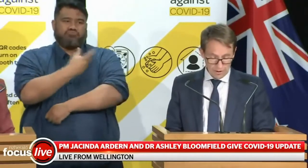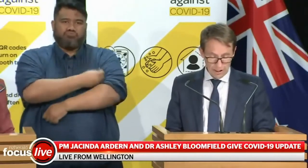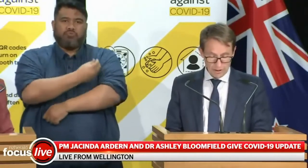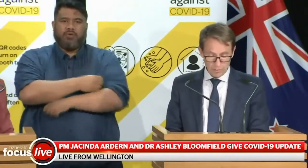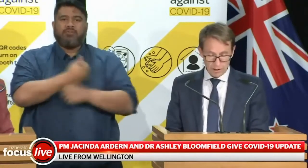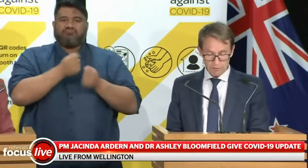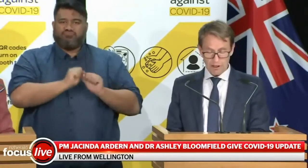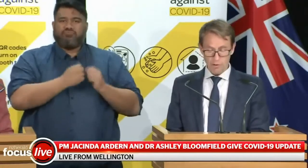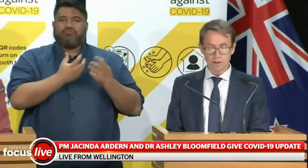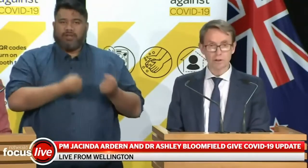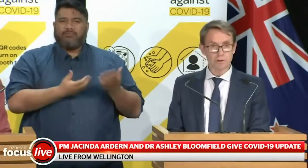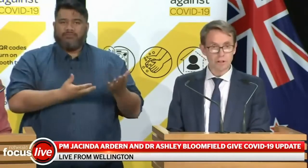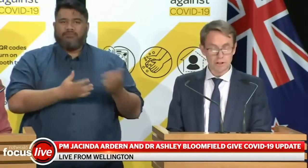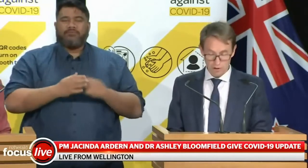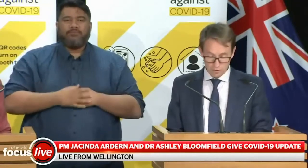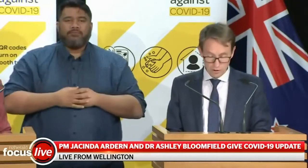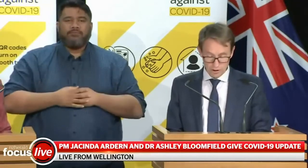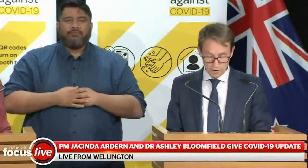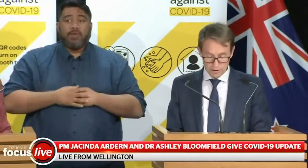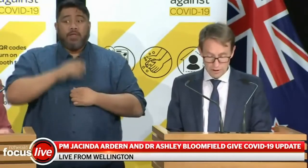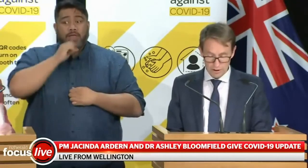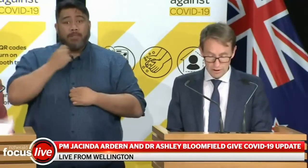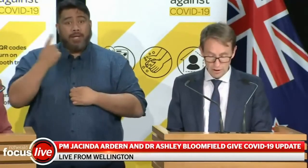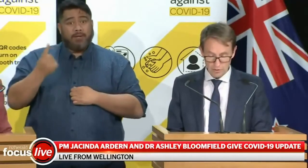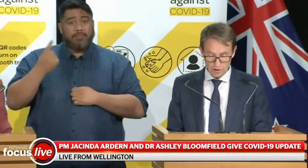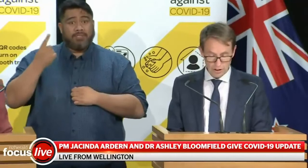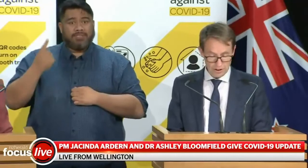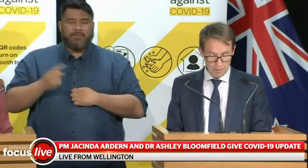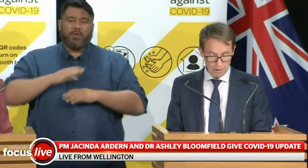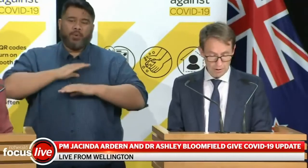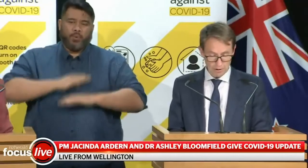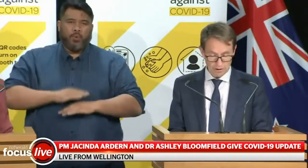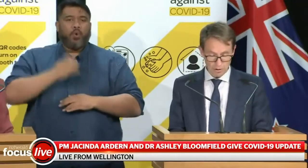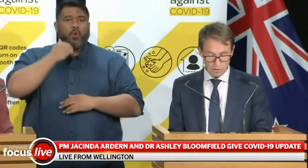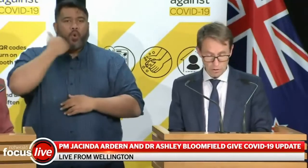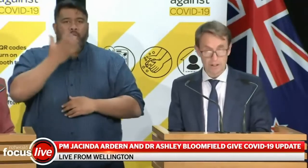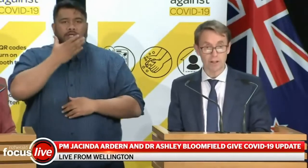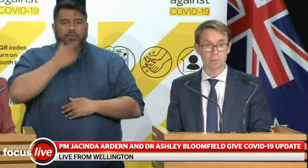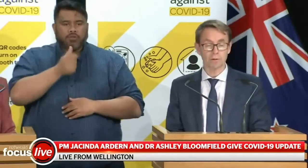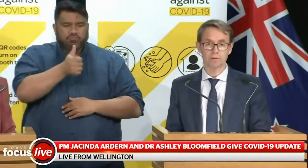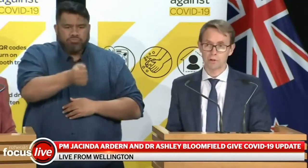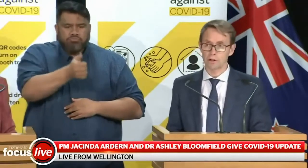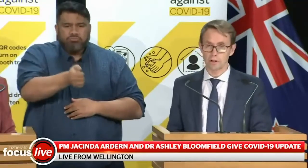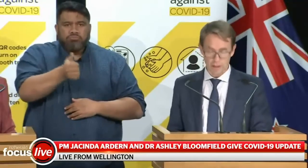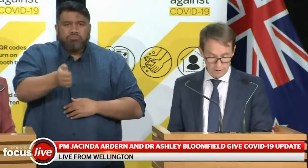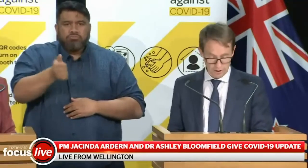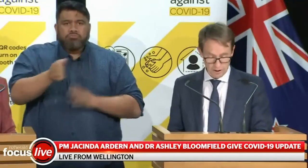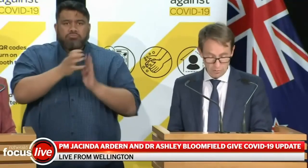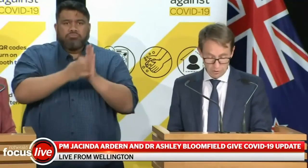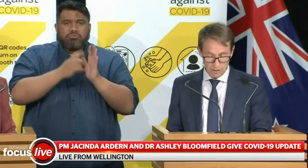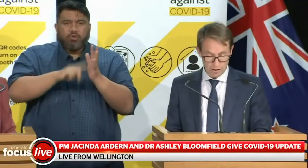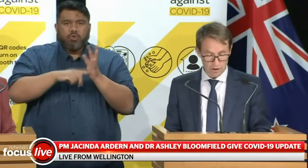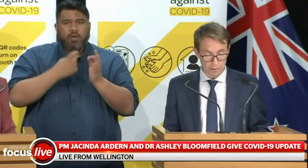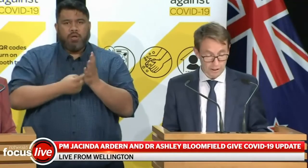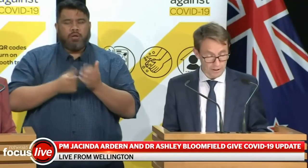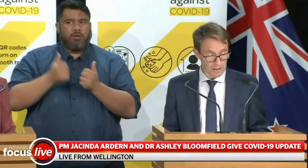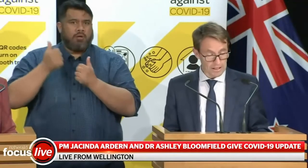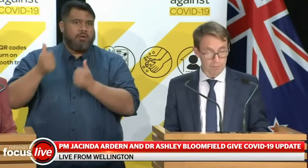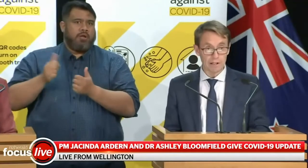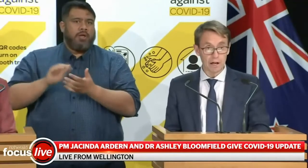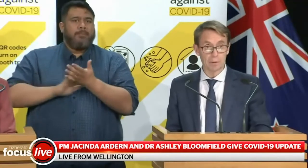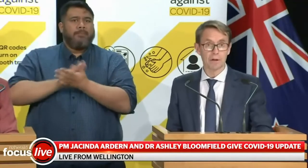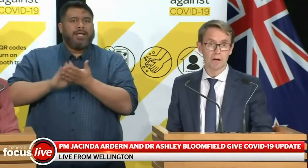to commend the case for being a frequent user of the New Zealand COVID Tracer app, and this tool has helped very much in helping